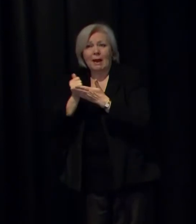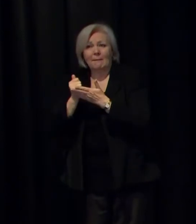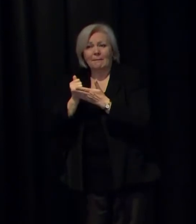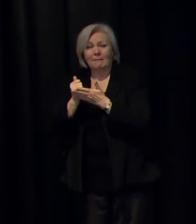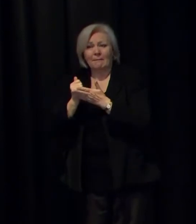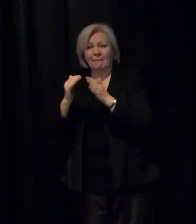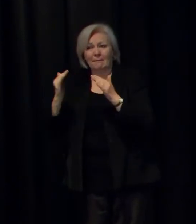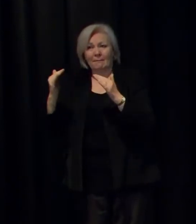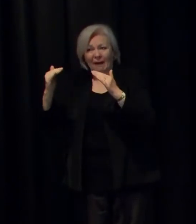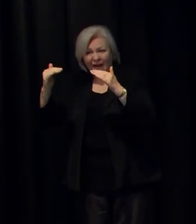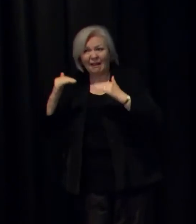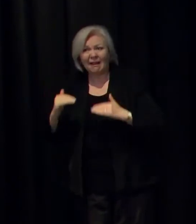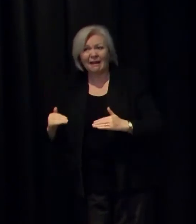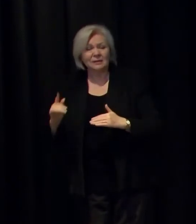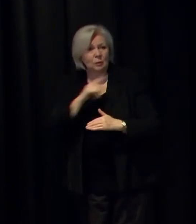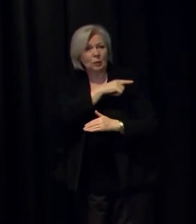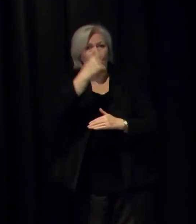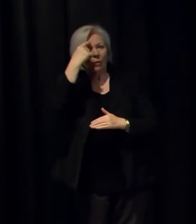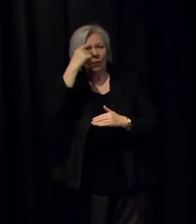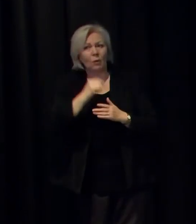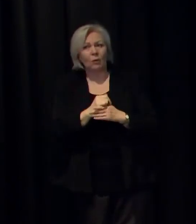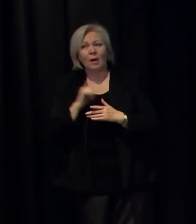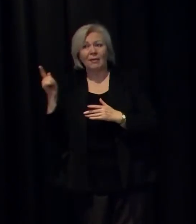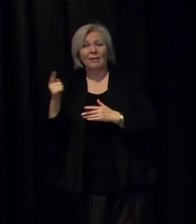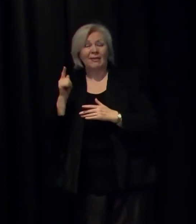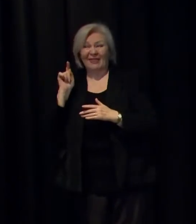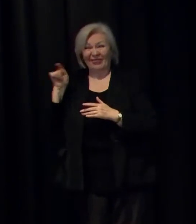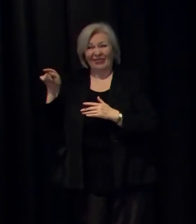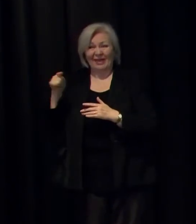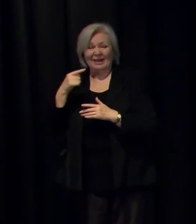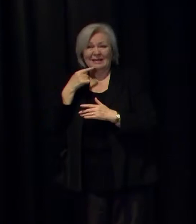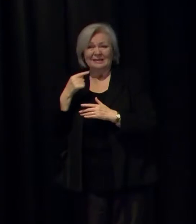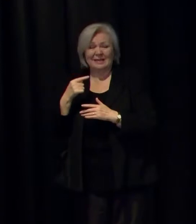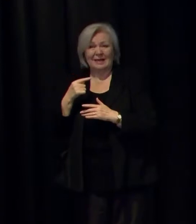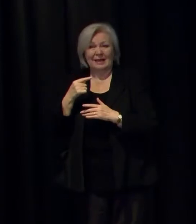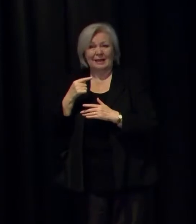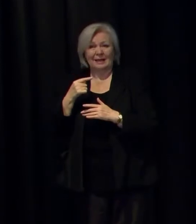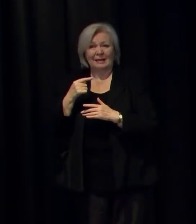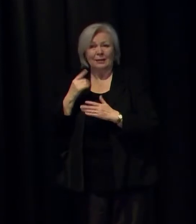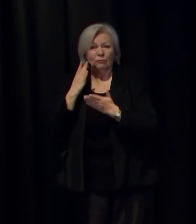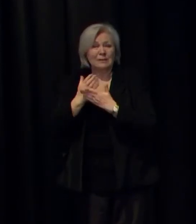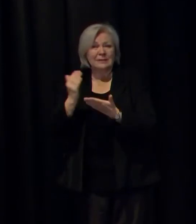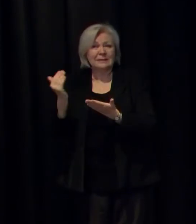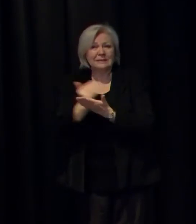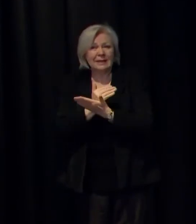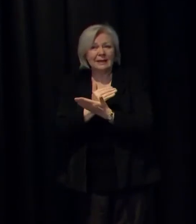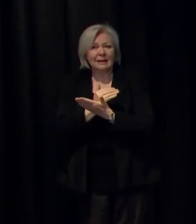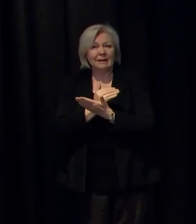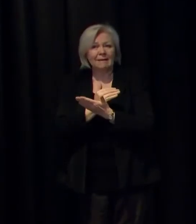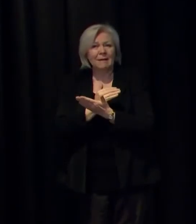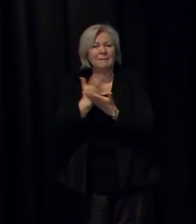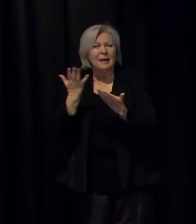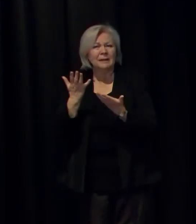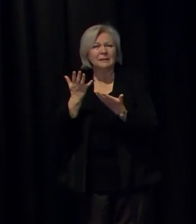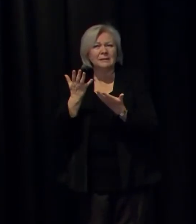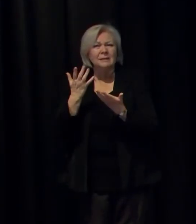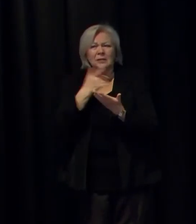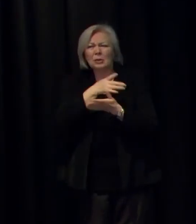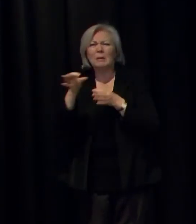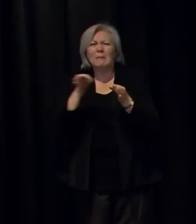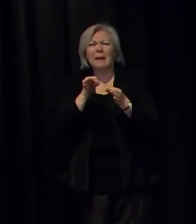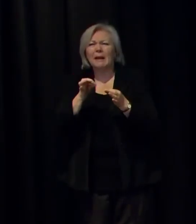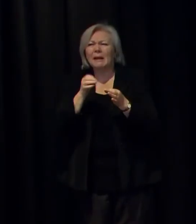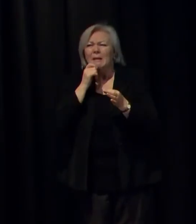roadmap reopening. So they're saying it's actually safer than what we'd planned to do all along. Yes, but but hang on, but